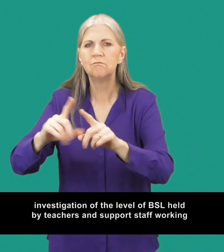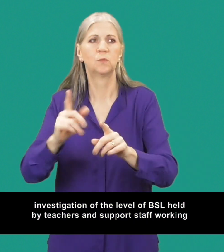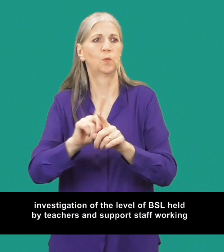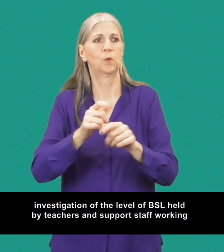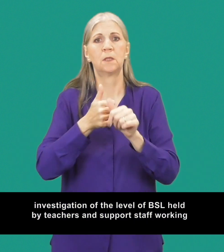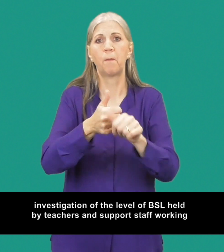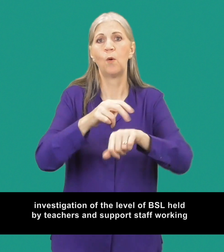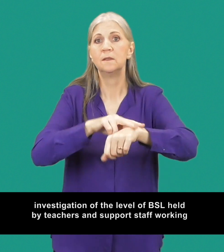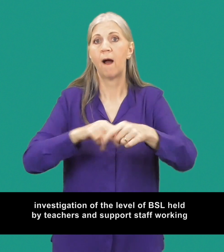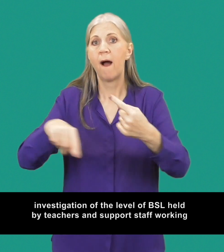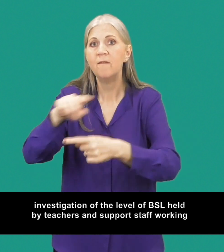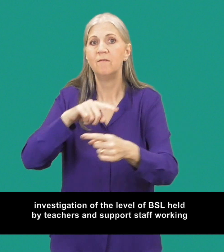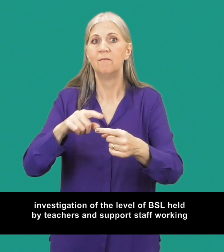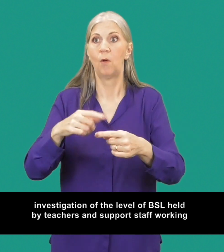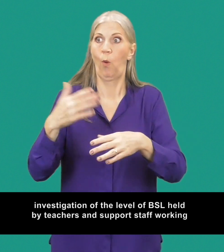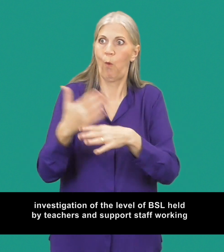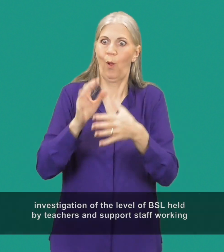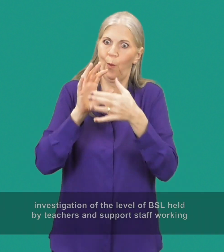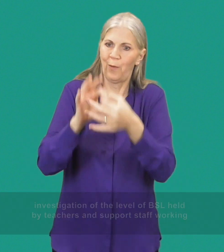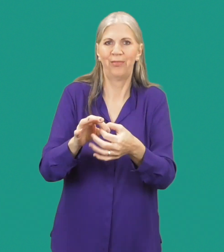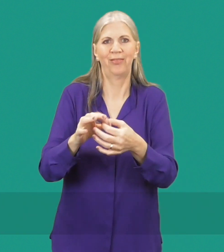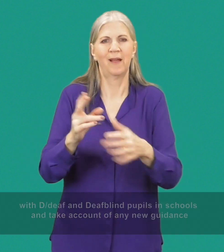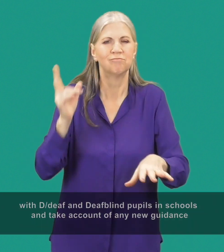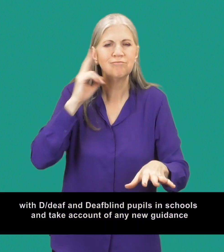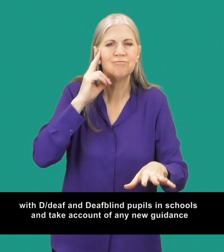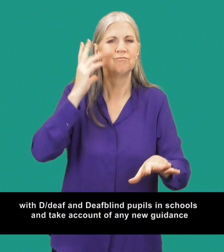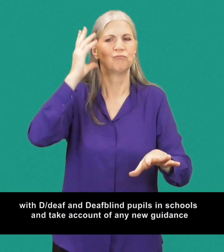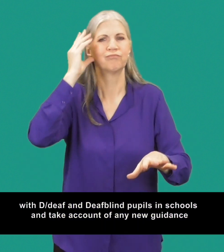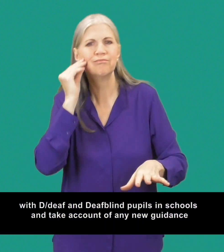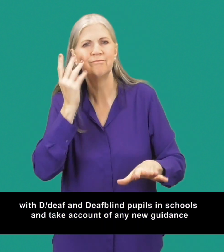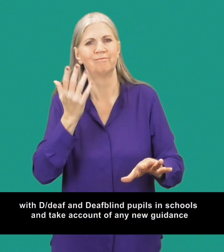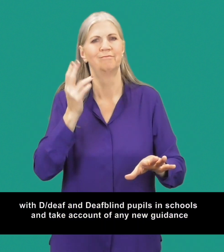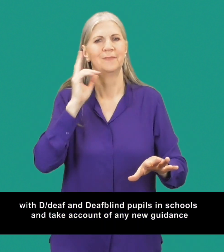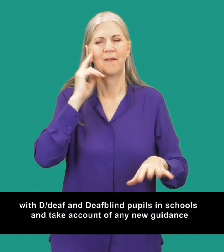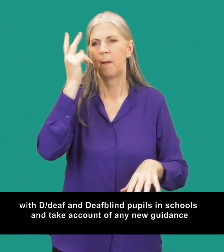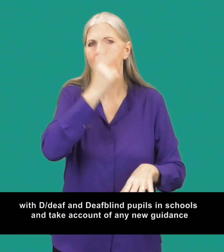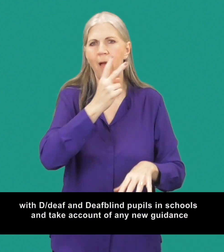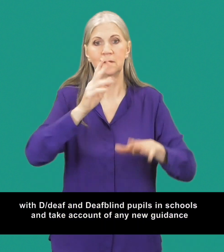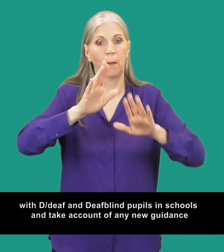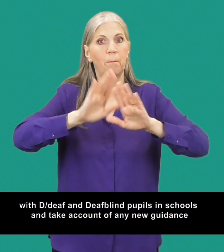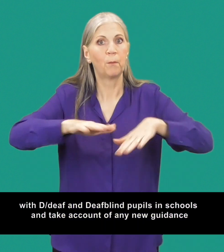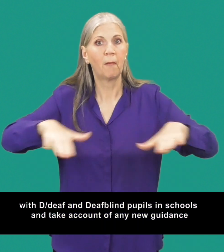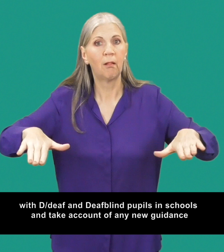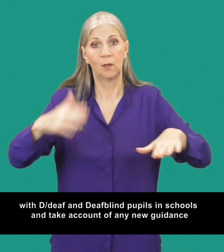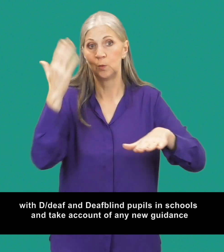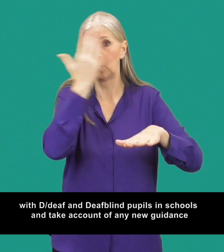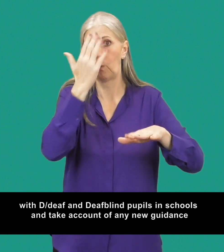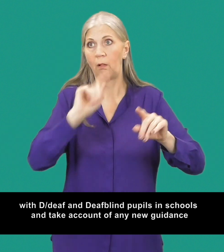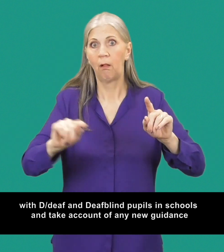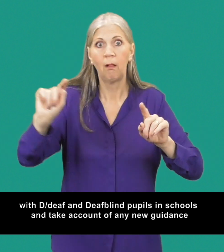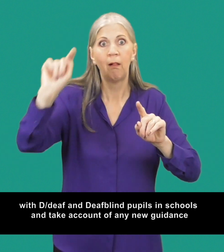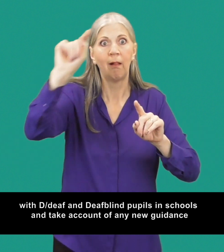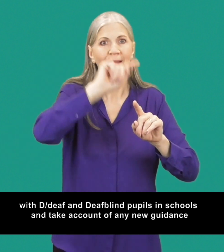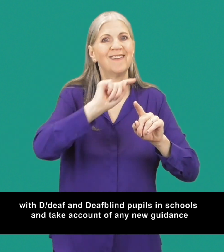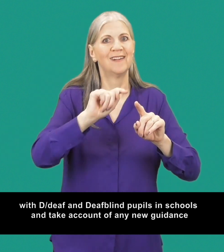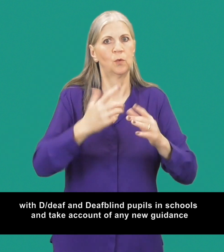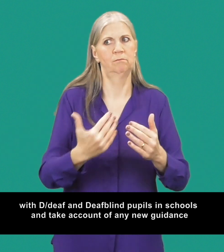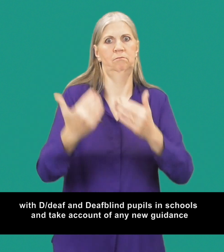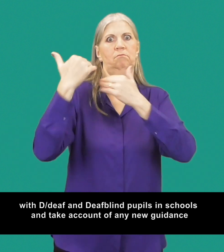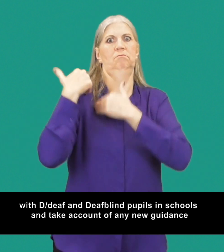working with deaf and deafblind pupils in schools, and take account of any new guidance